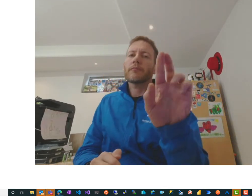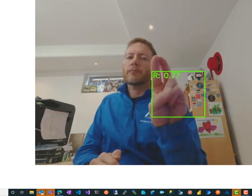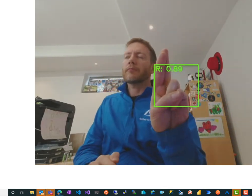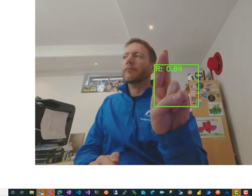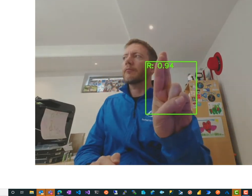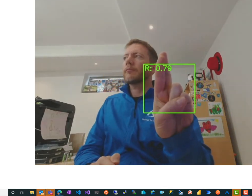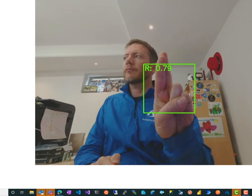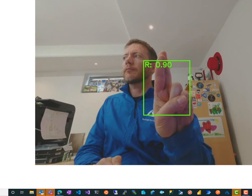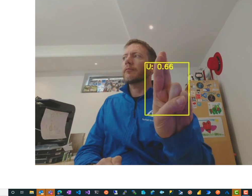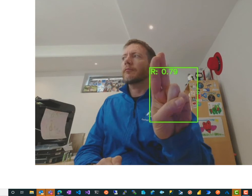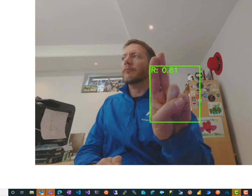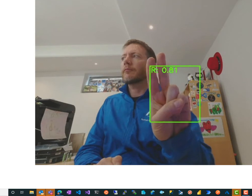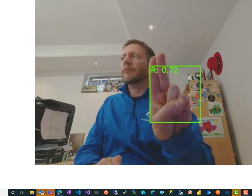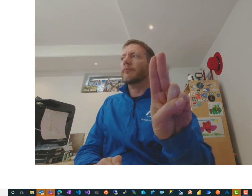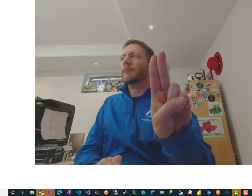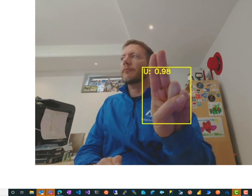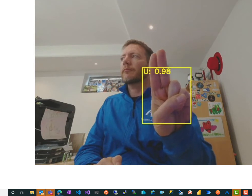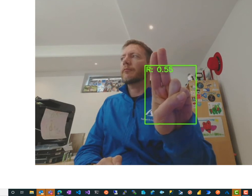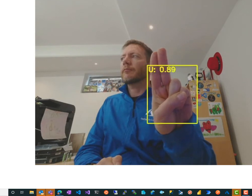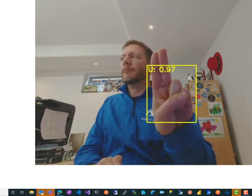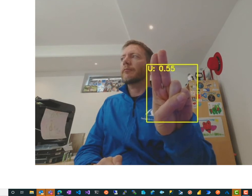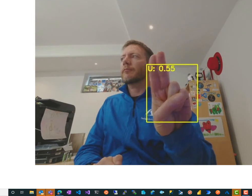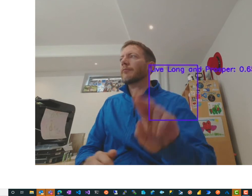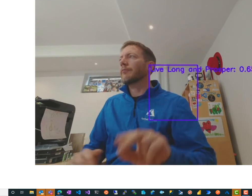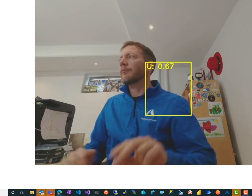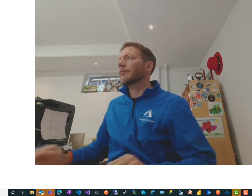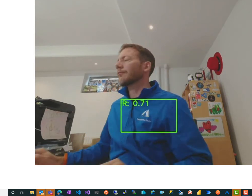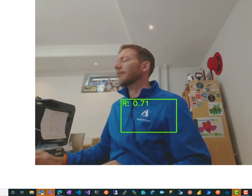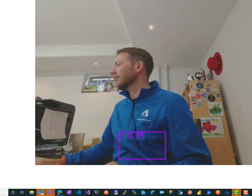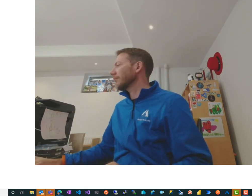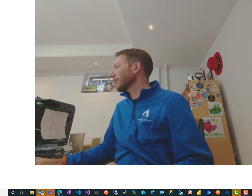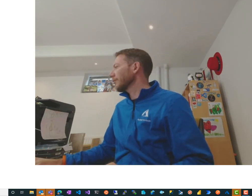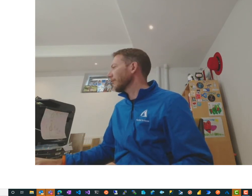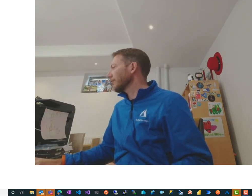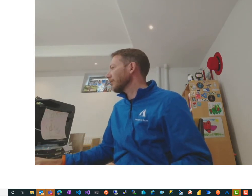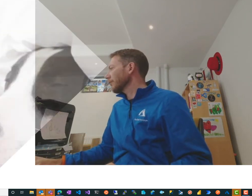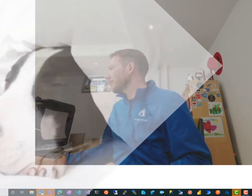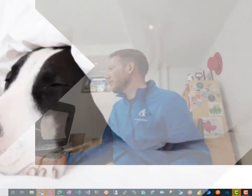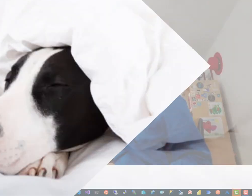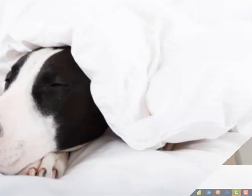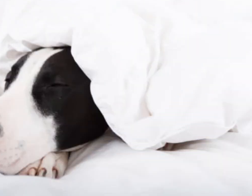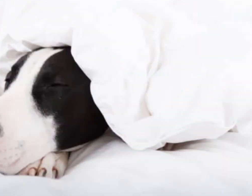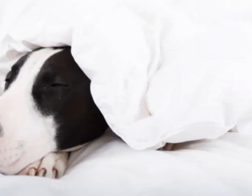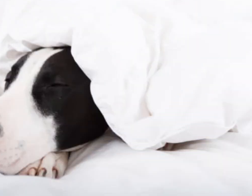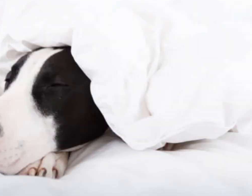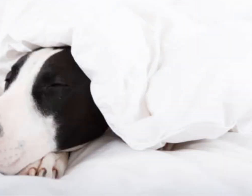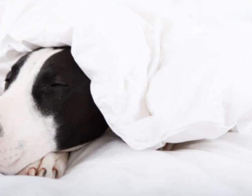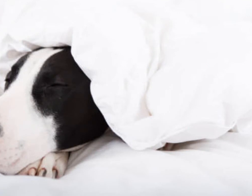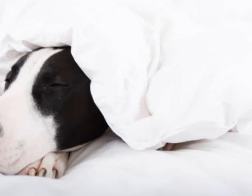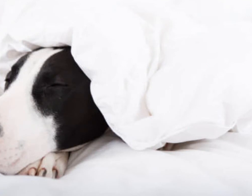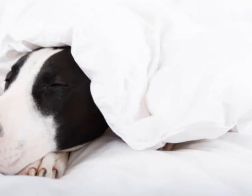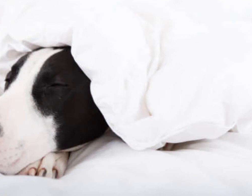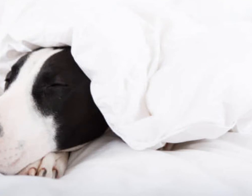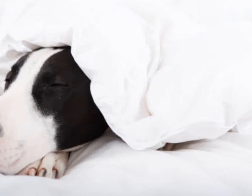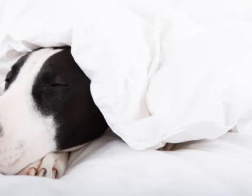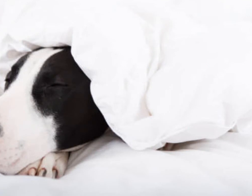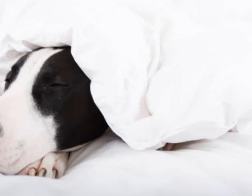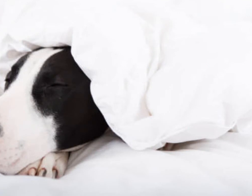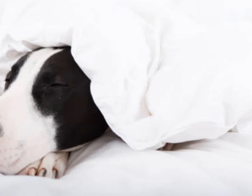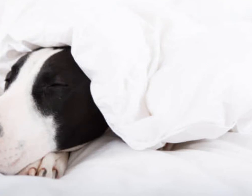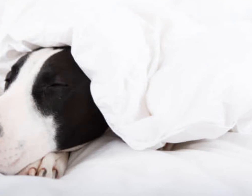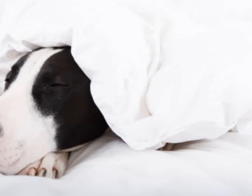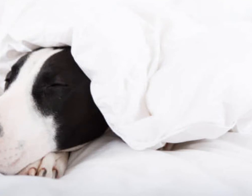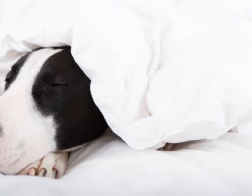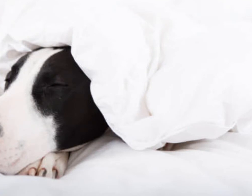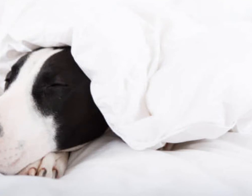here, and able to differentiate between the U and the R, which is pretty good. So now if you want to have a look a bit deeper, let's